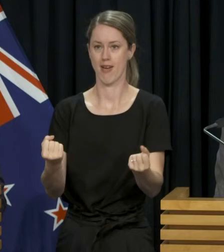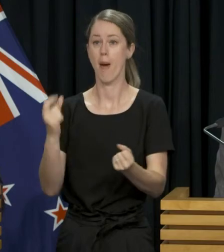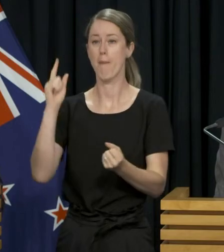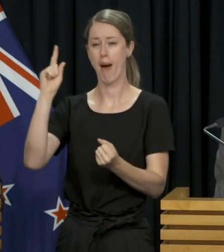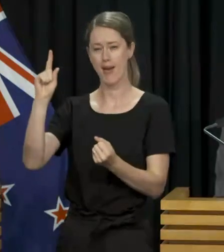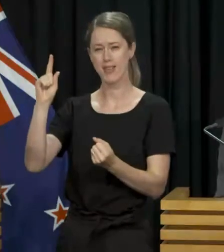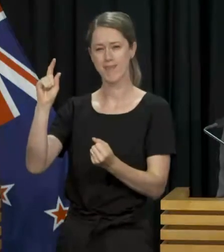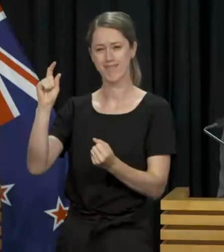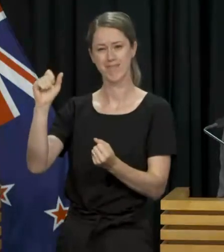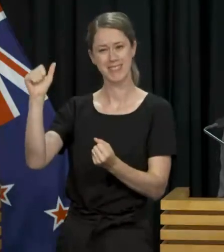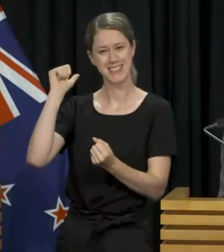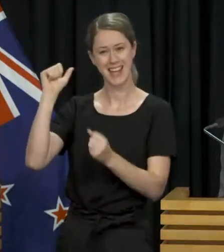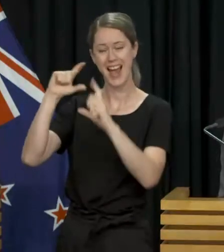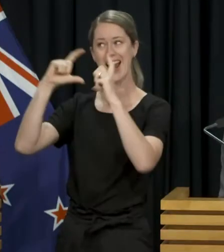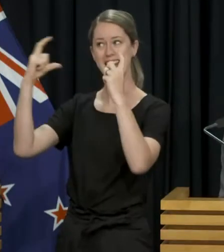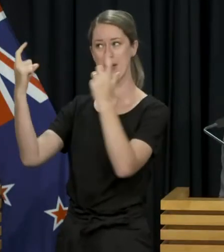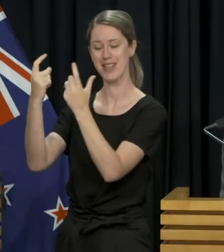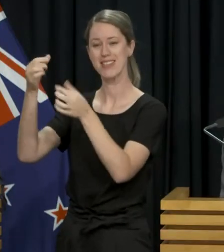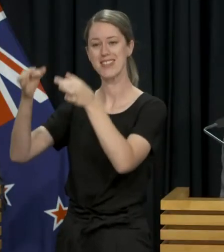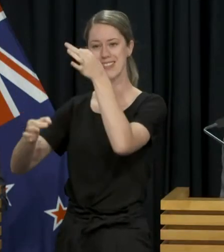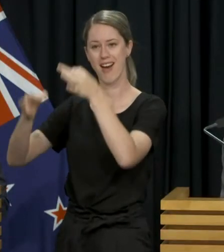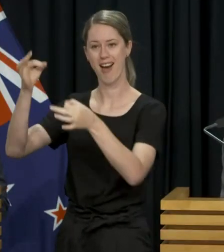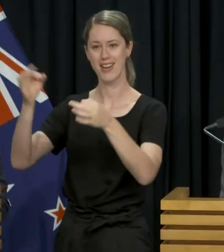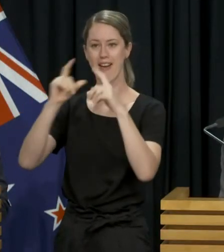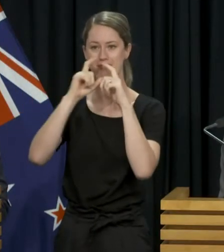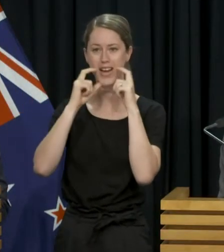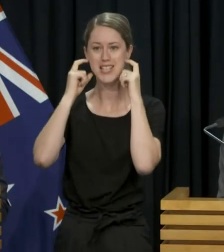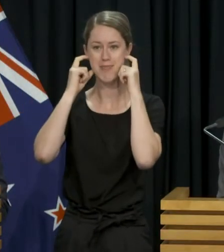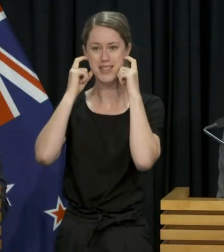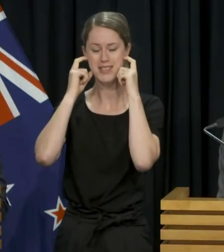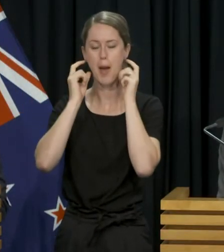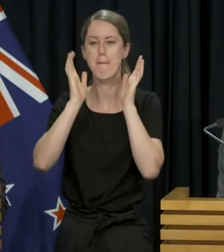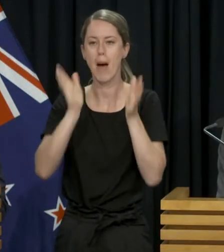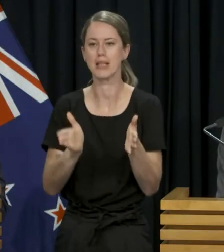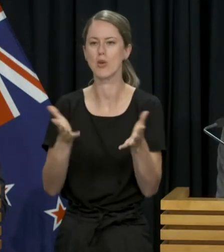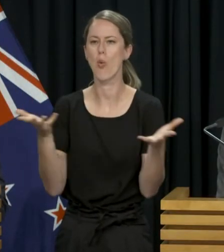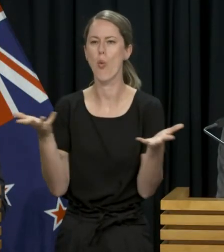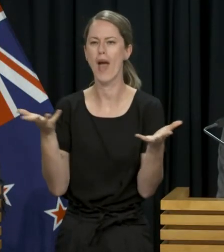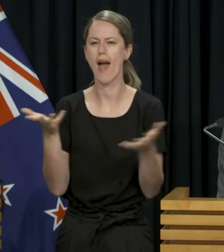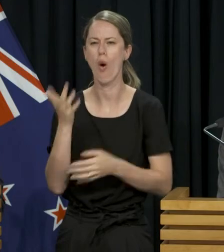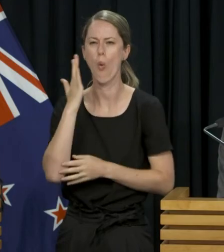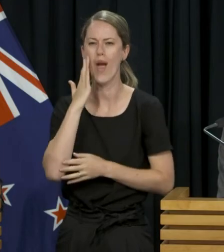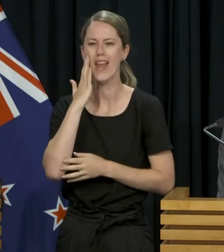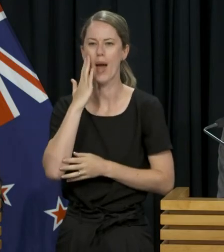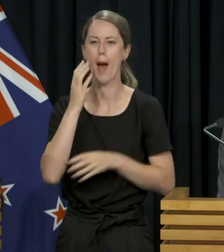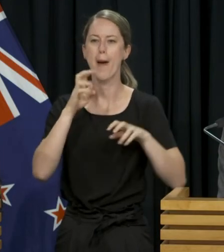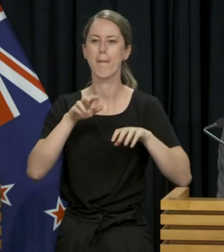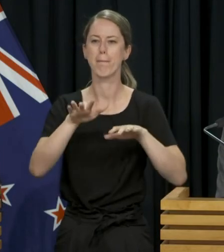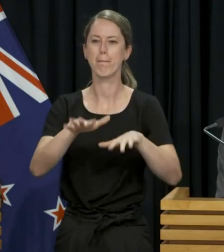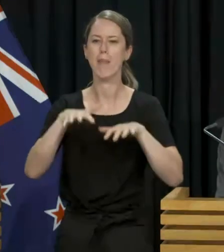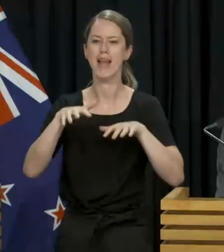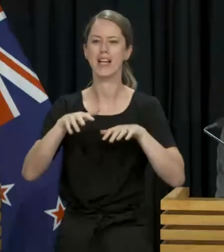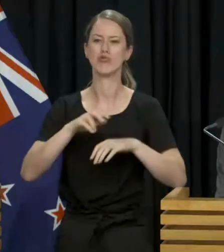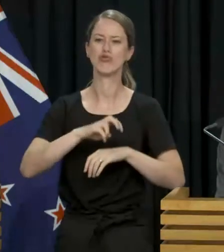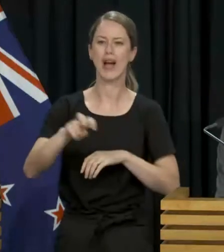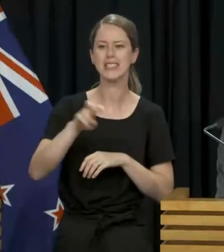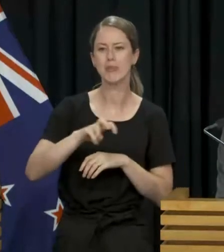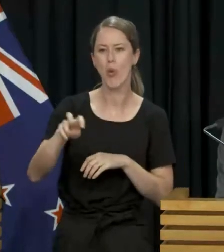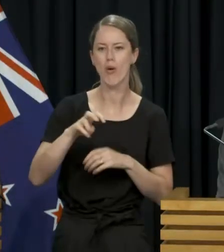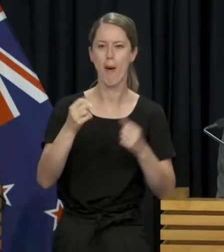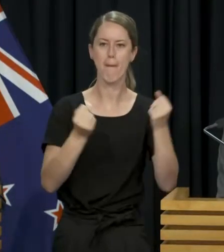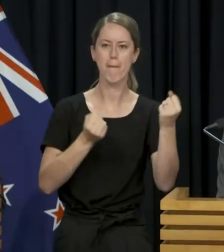has also agreed to make the wearing of face coverings on public transport a requirement for all New